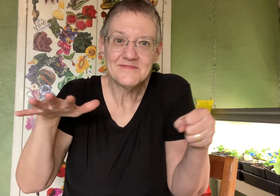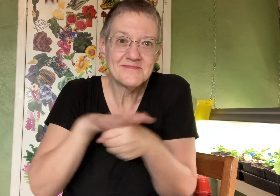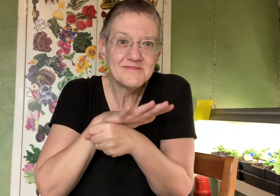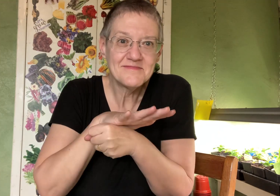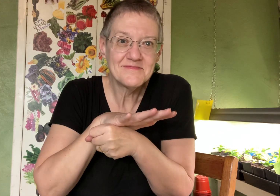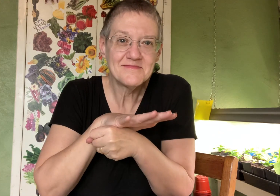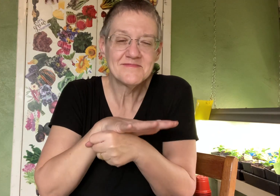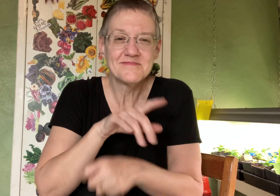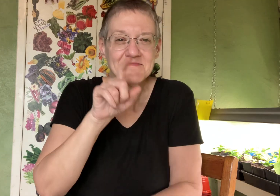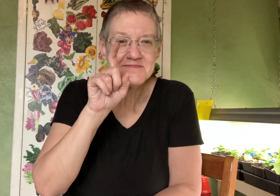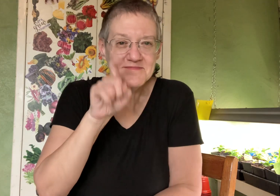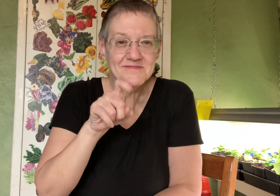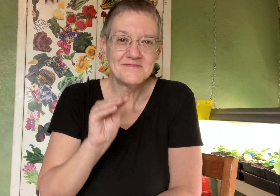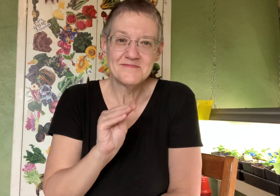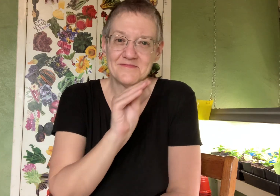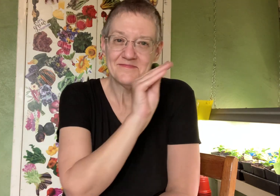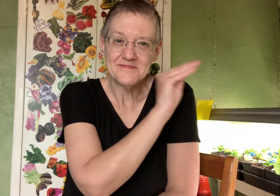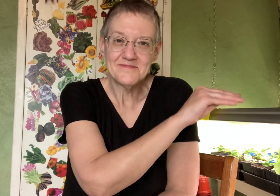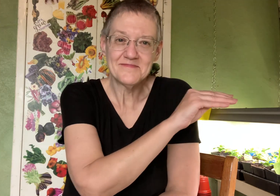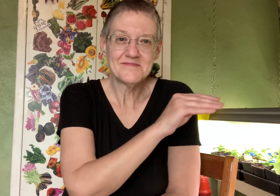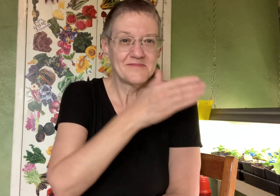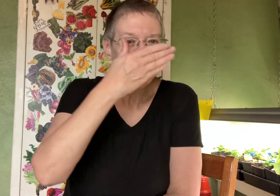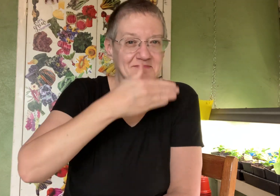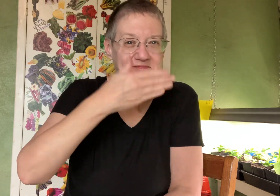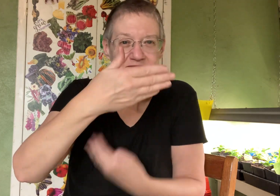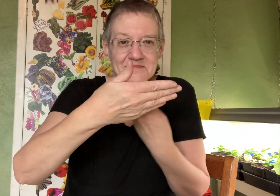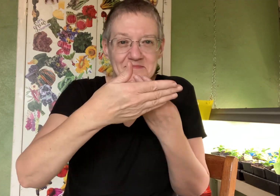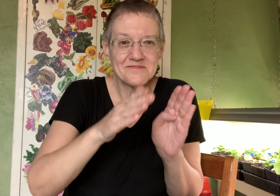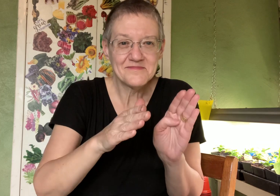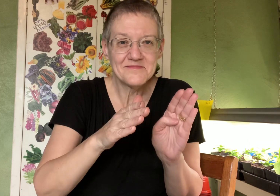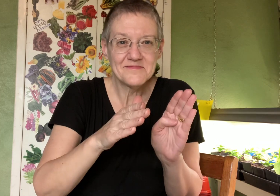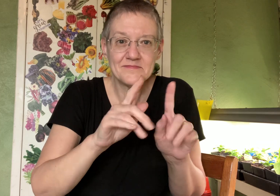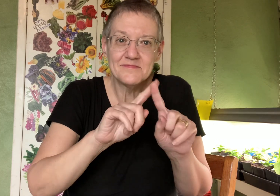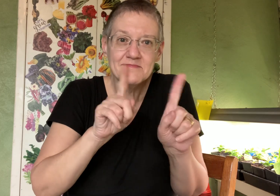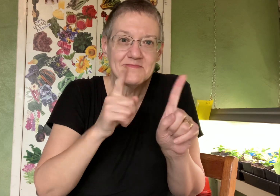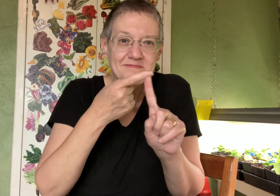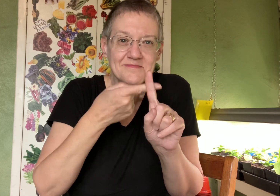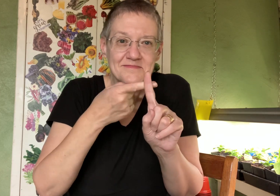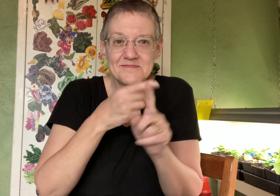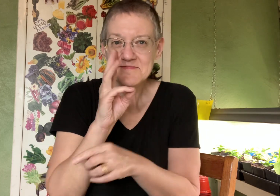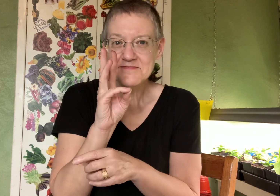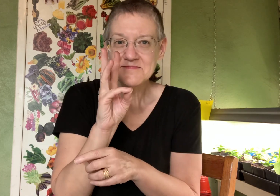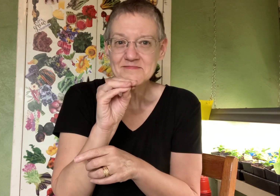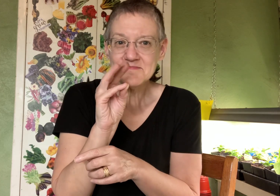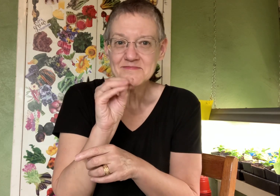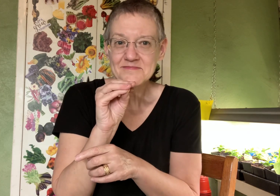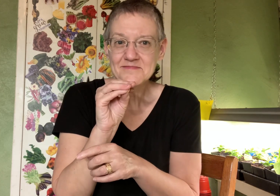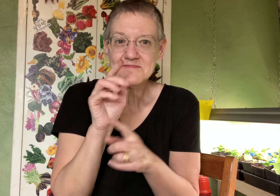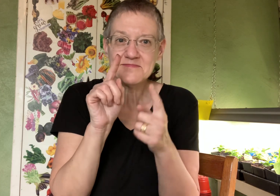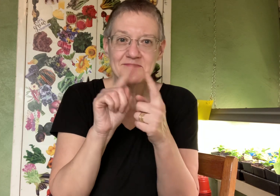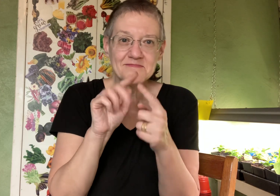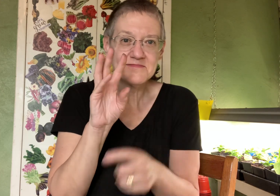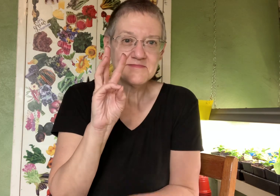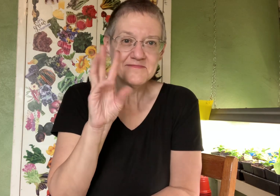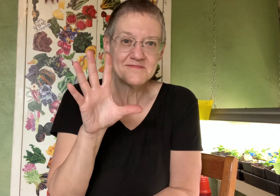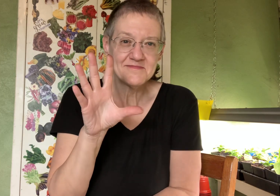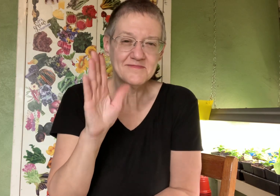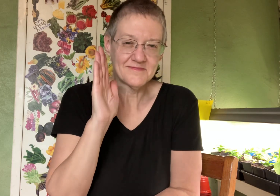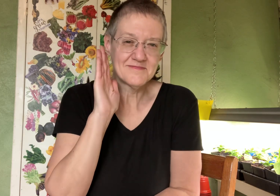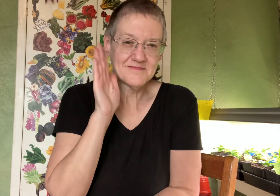but unfortunately it's full. So I'm going to have to put them in the front room. But it's 60 to 65 degrees